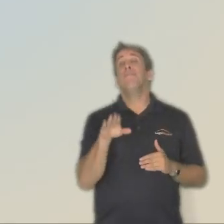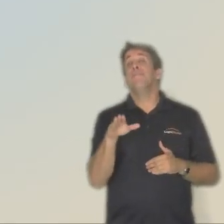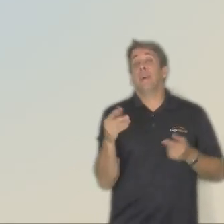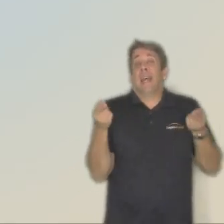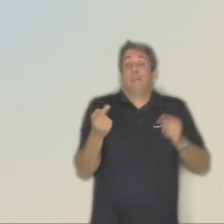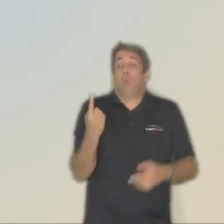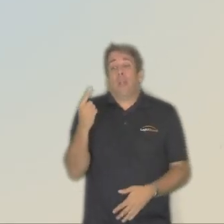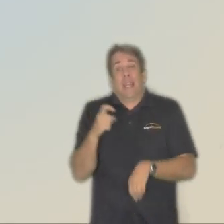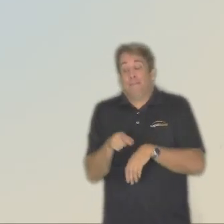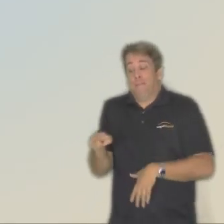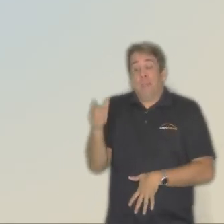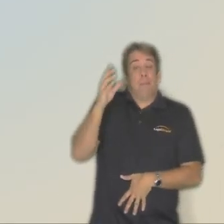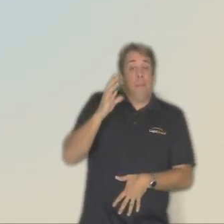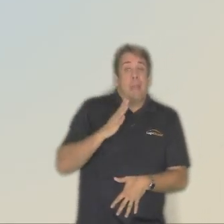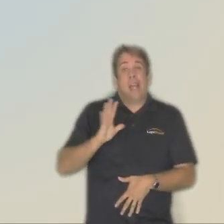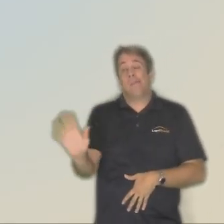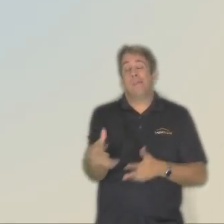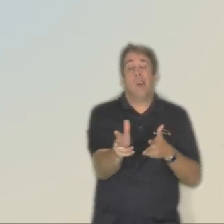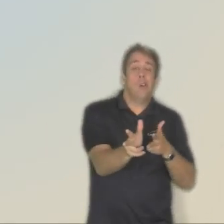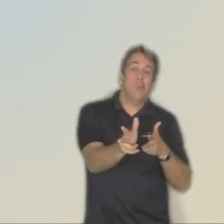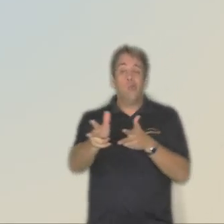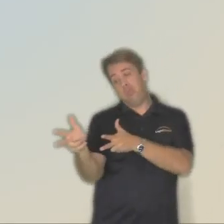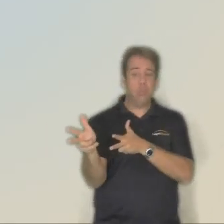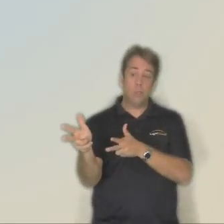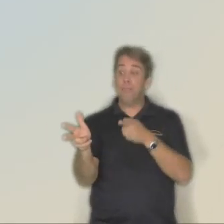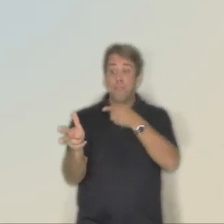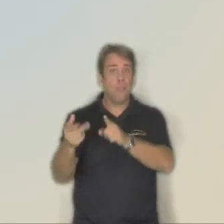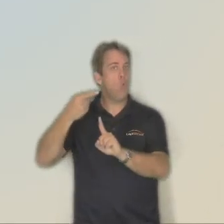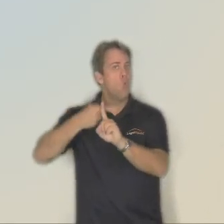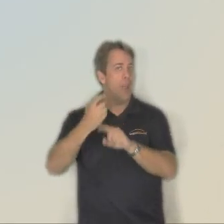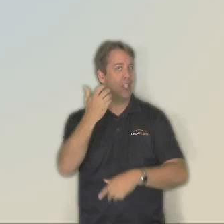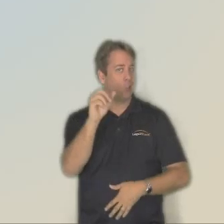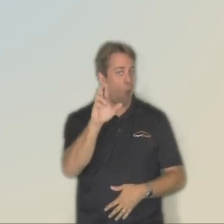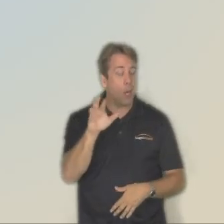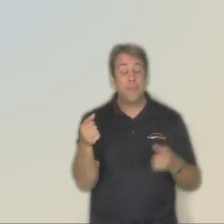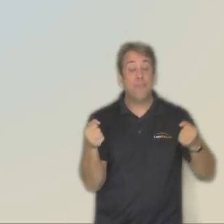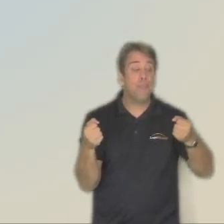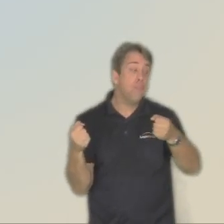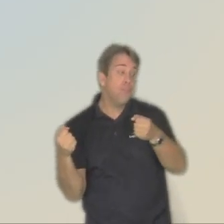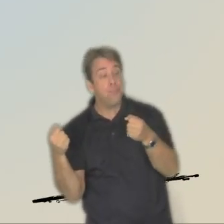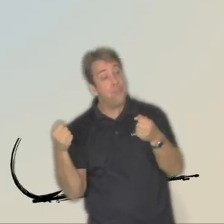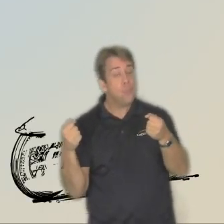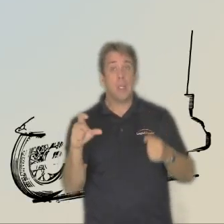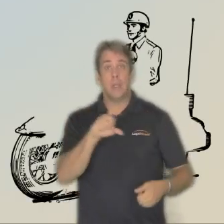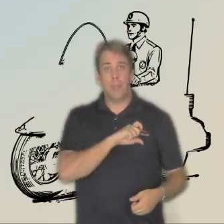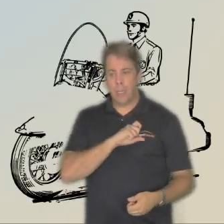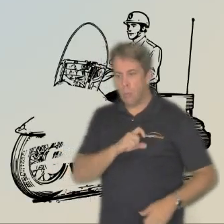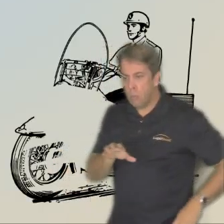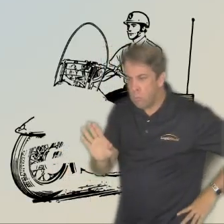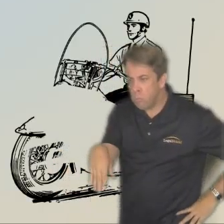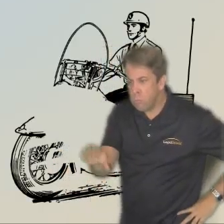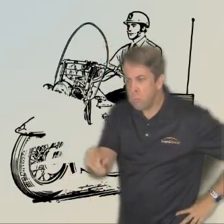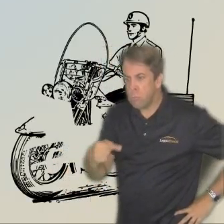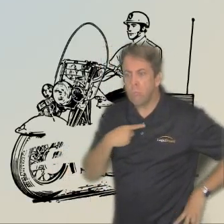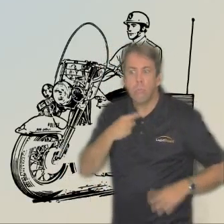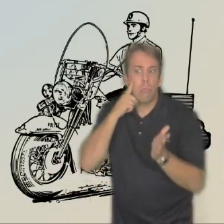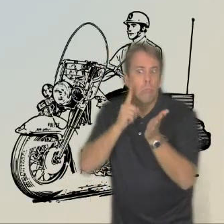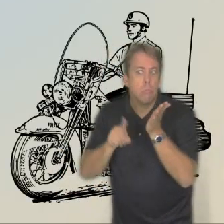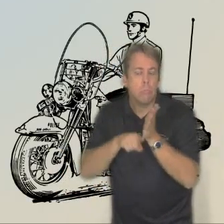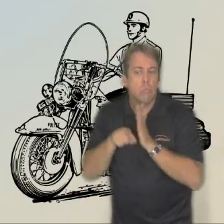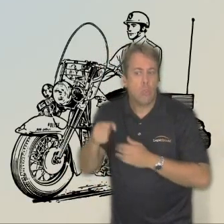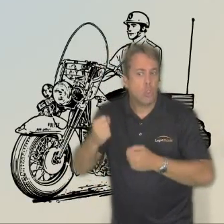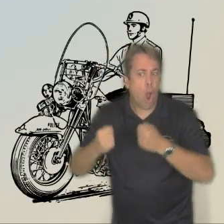a member in Oklahoma. He was pulled over one night while out of state in a rental car. Before he knew what happened, there were several